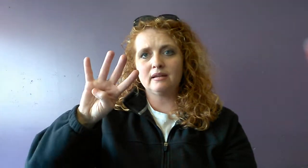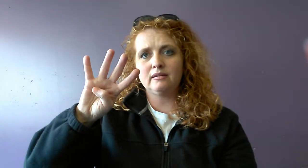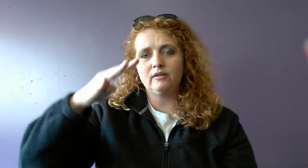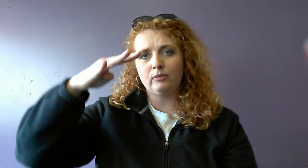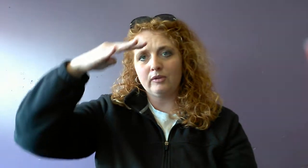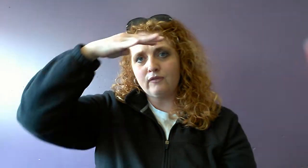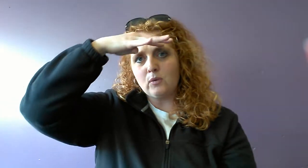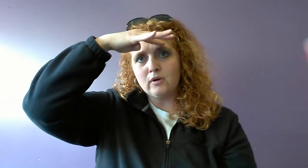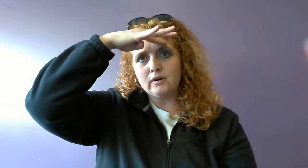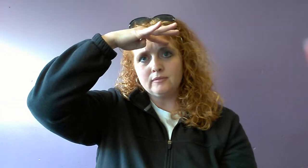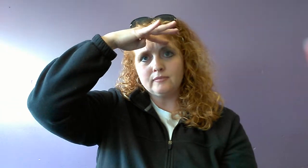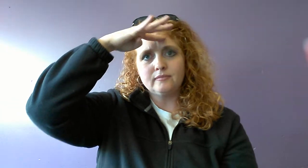Alaska is with four,